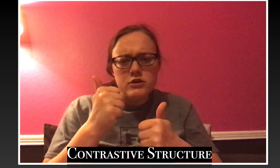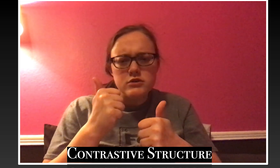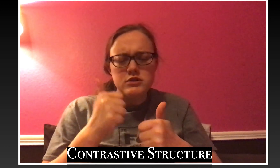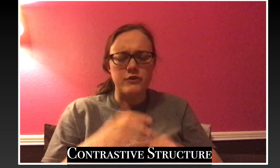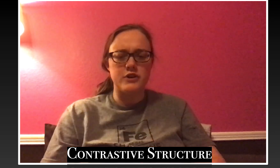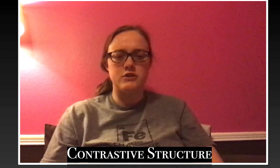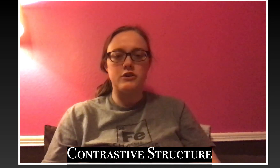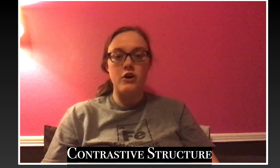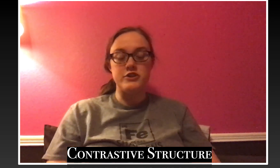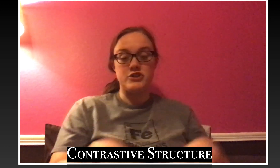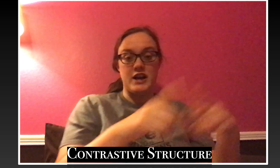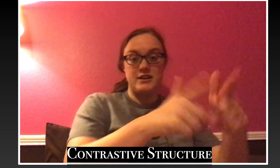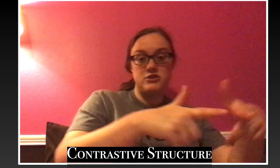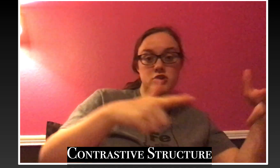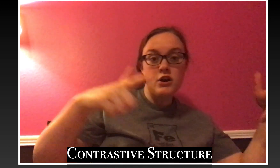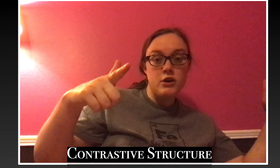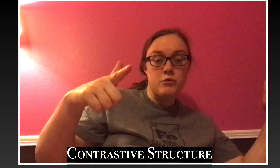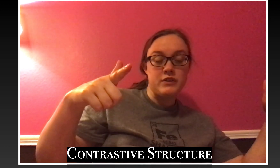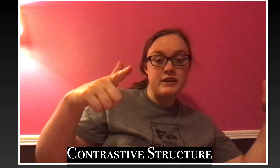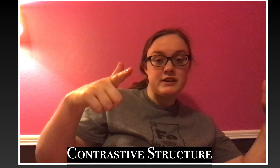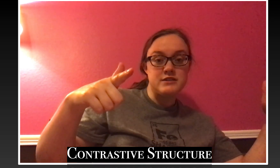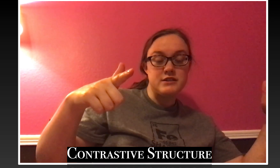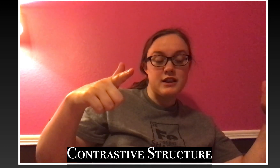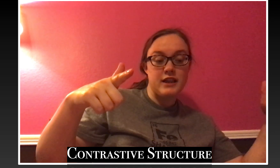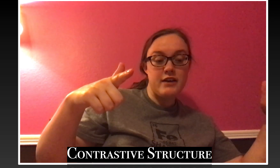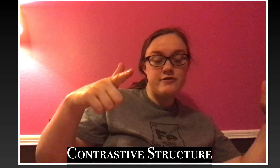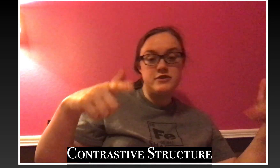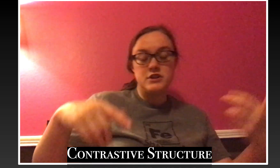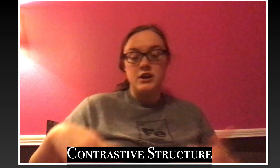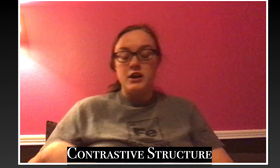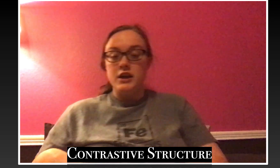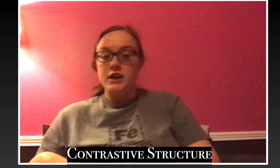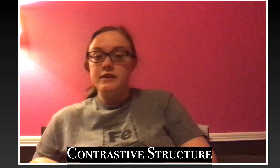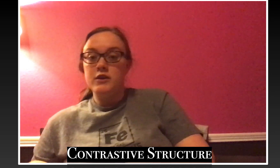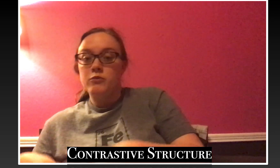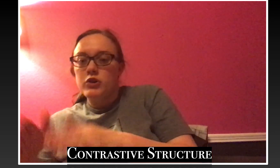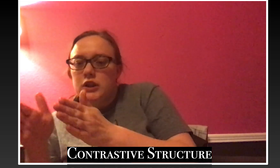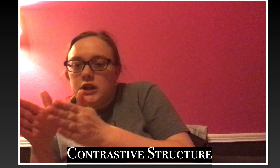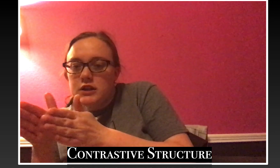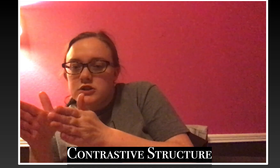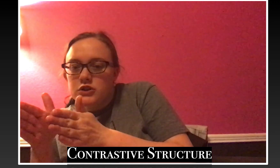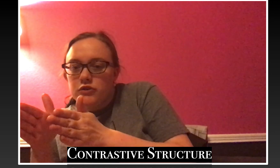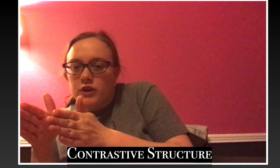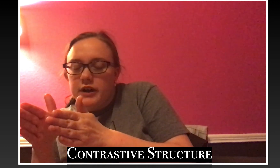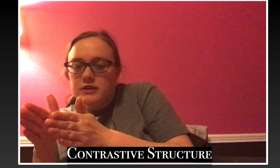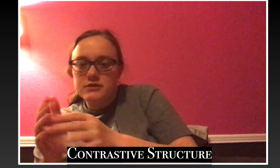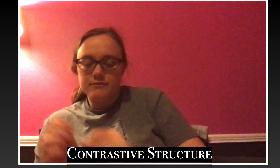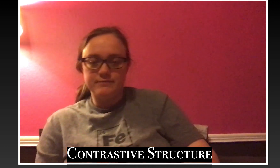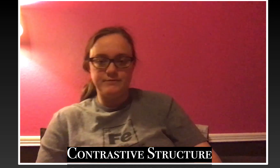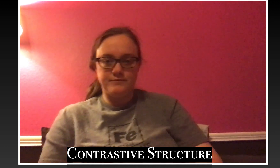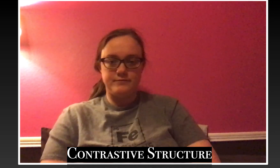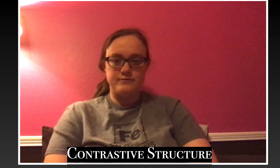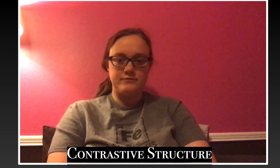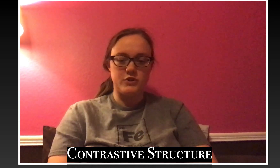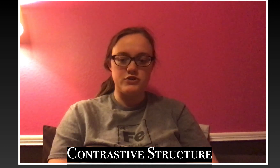So there's our contrast. We're leaning to the left, and then we're leaning to the right. Good job.